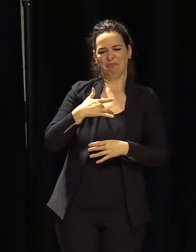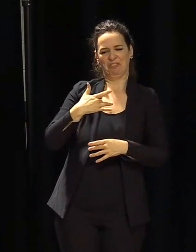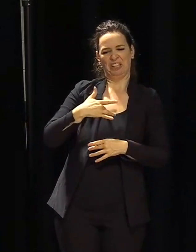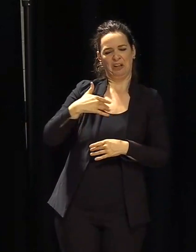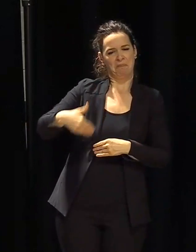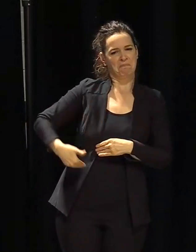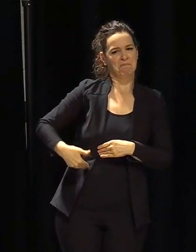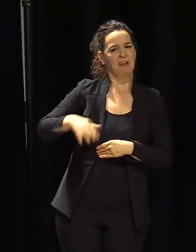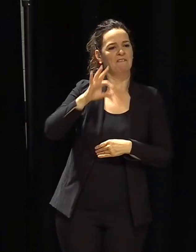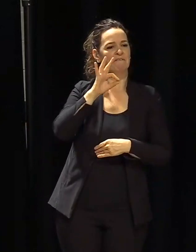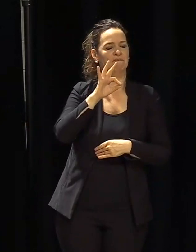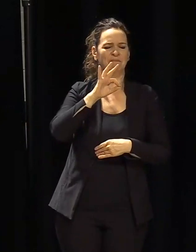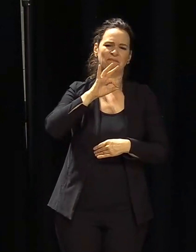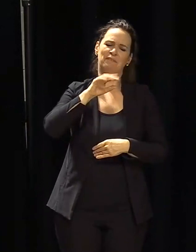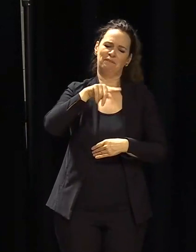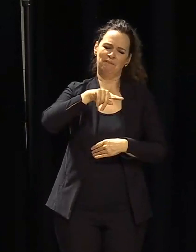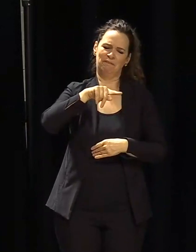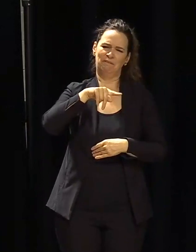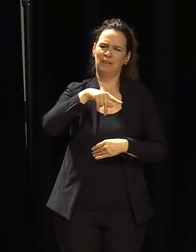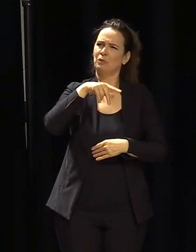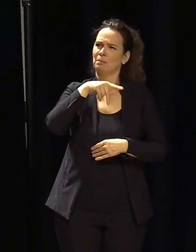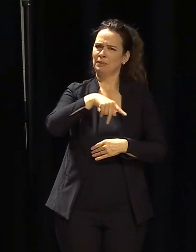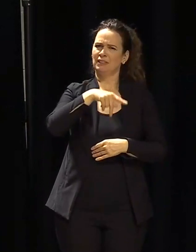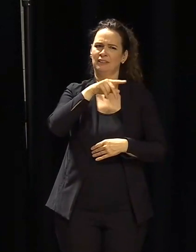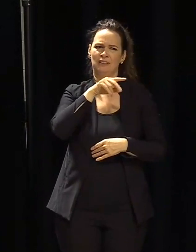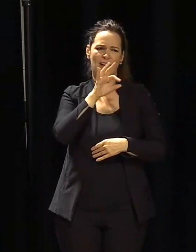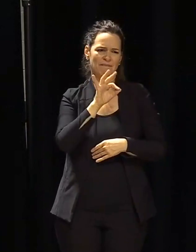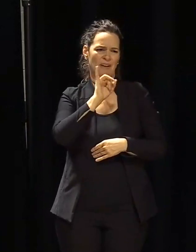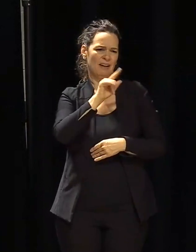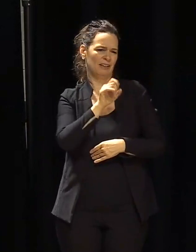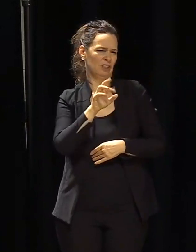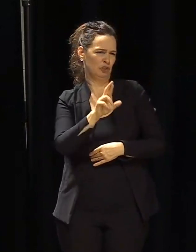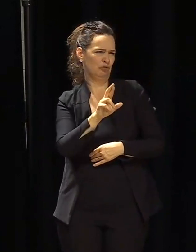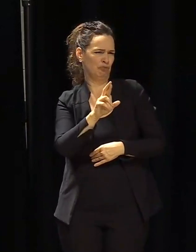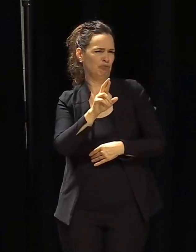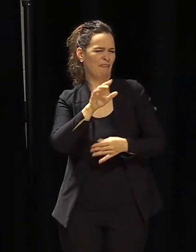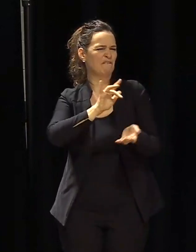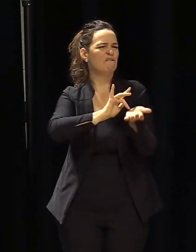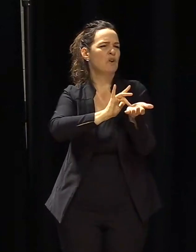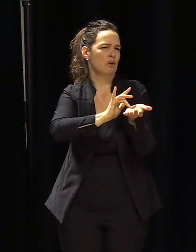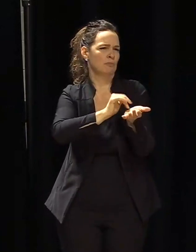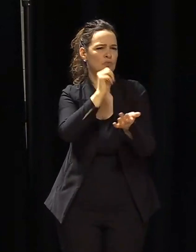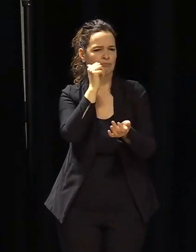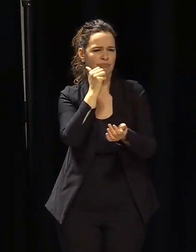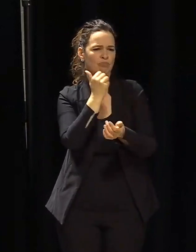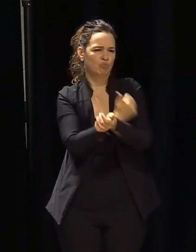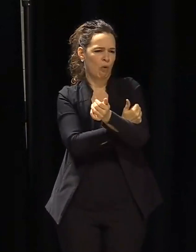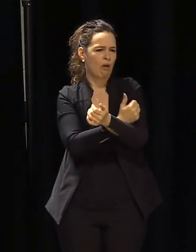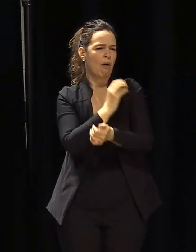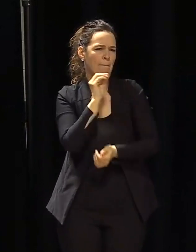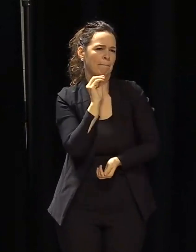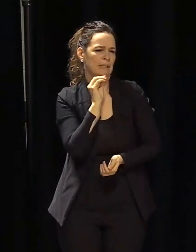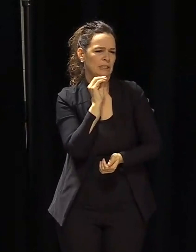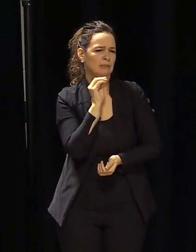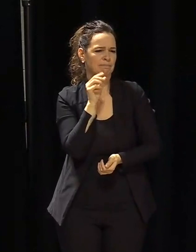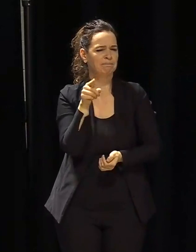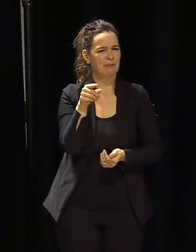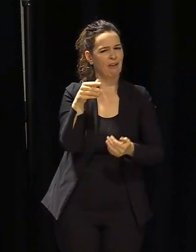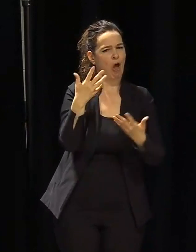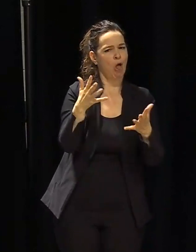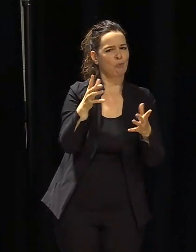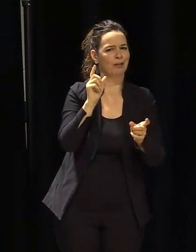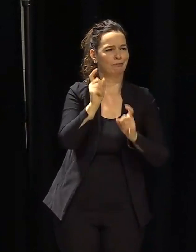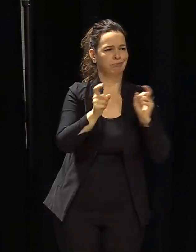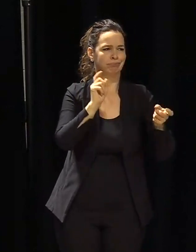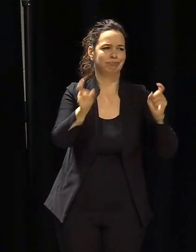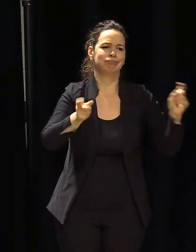very cold type freezers. The Moderna vaccine is different. So those hospitals that